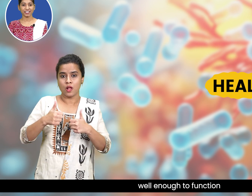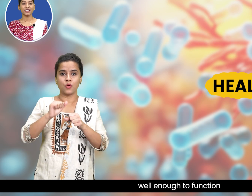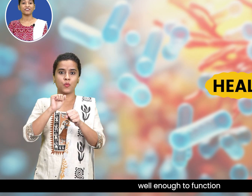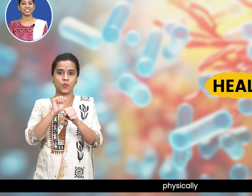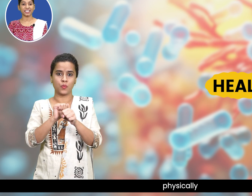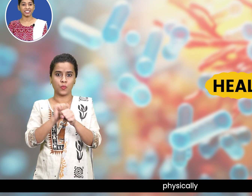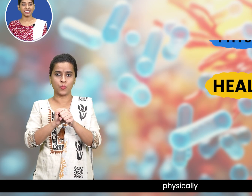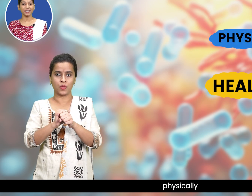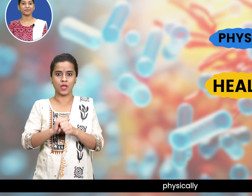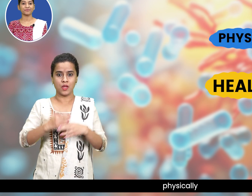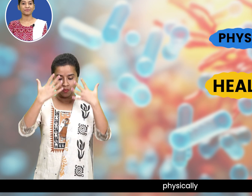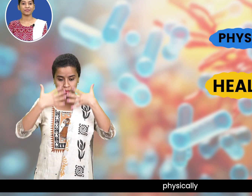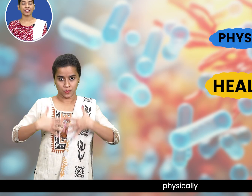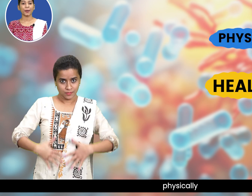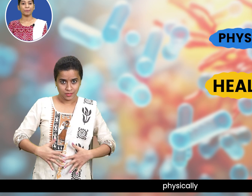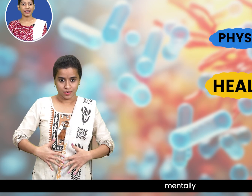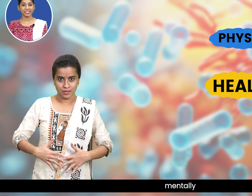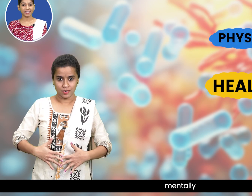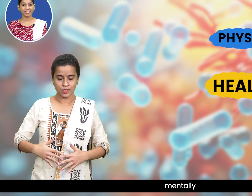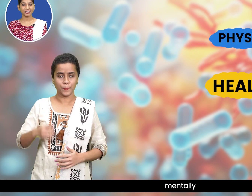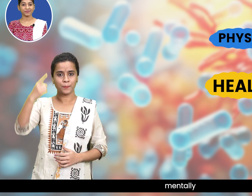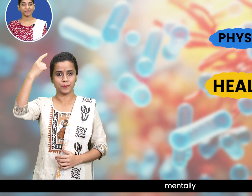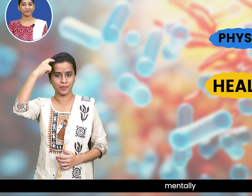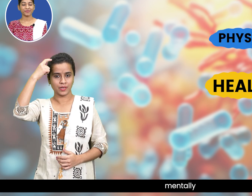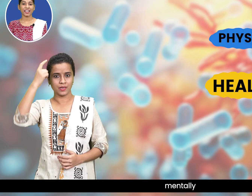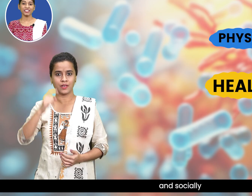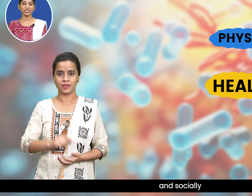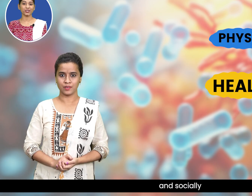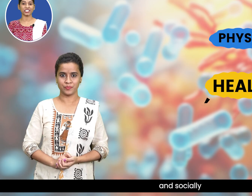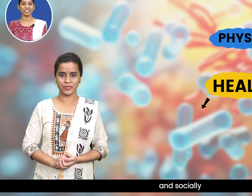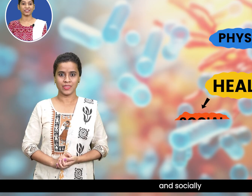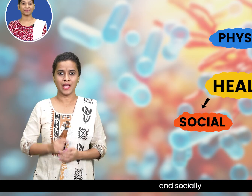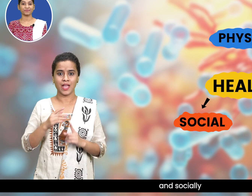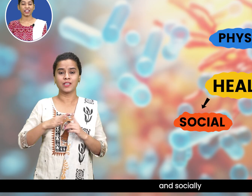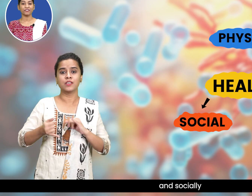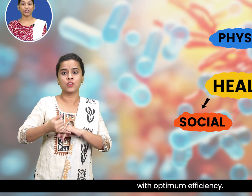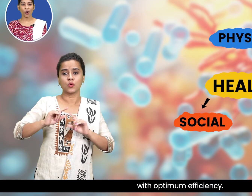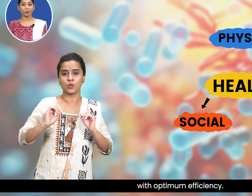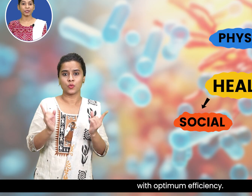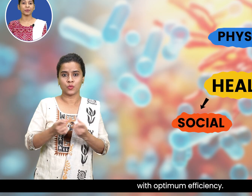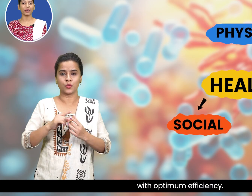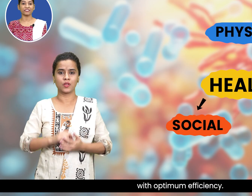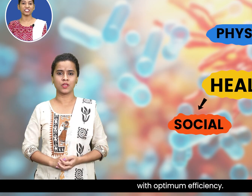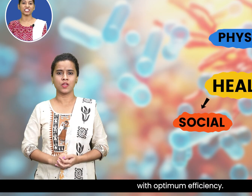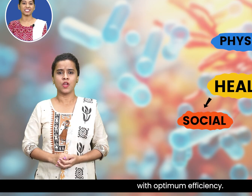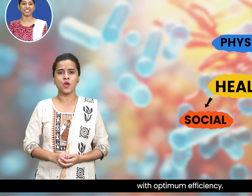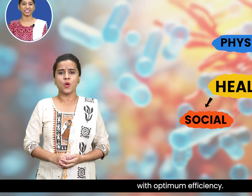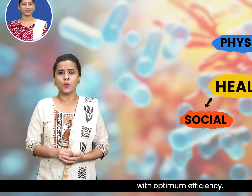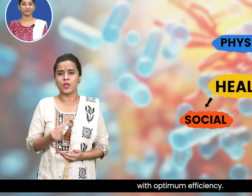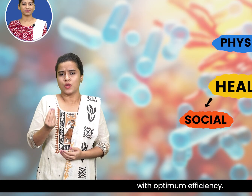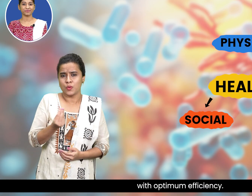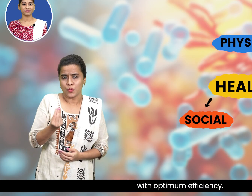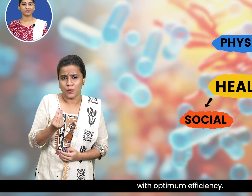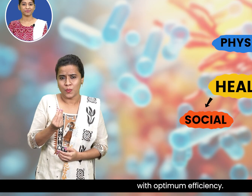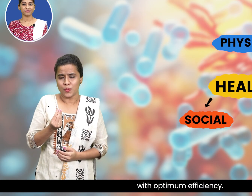function physically, mentally, and socially with optimum efficiency.